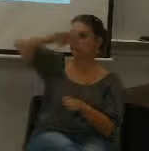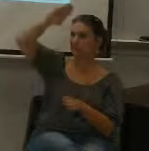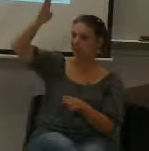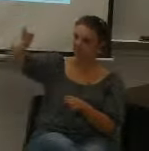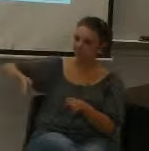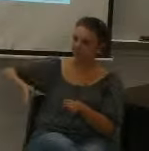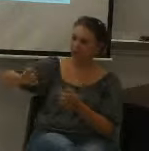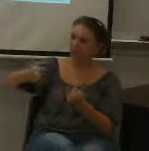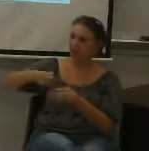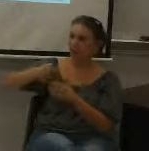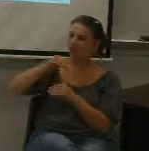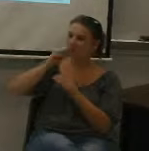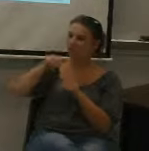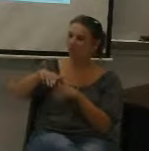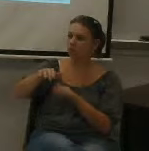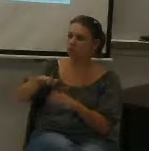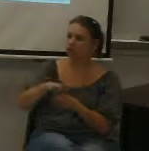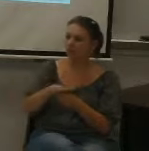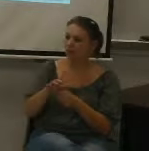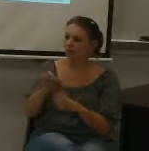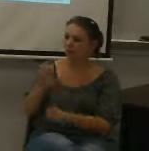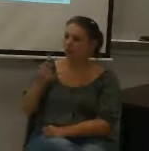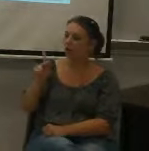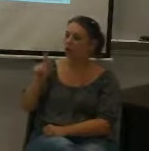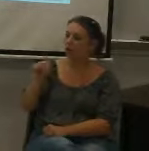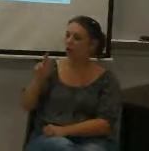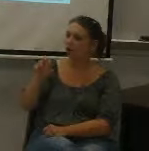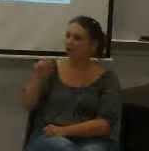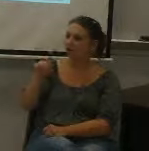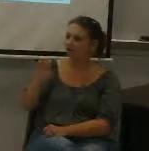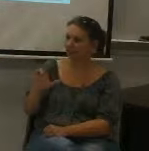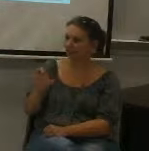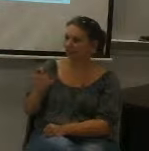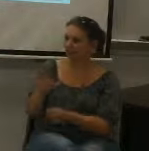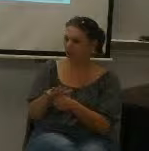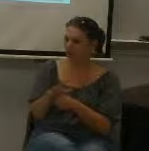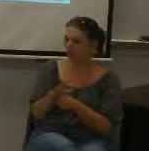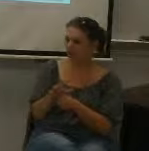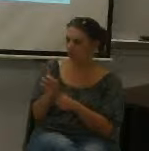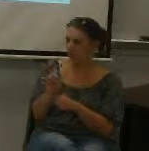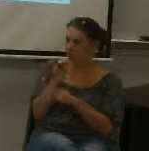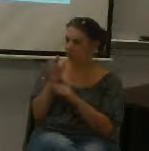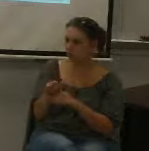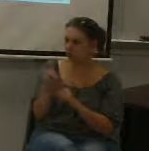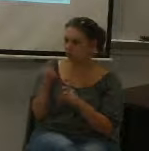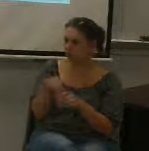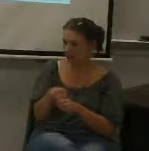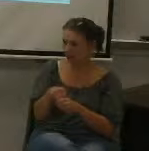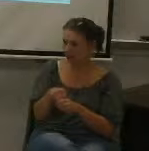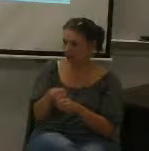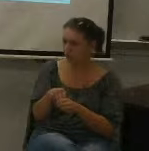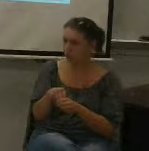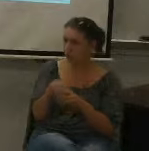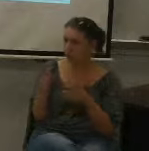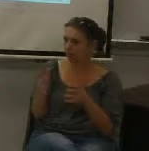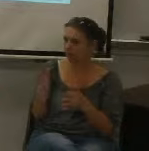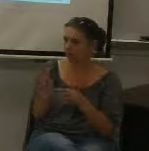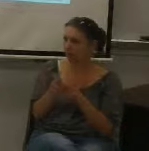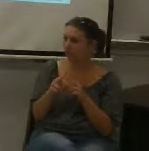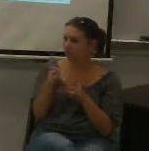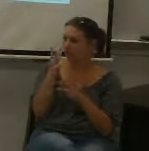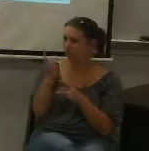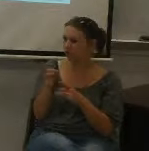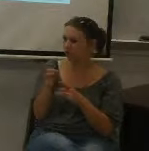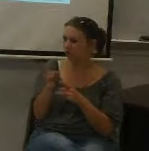up out of the ocean. That's actually an area where the karstic area where the oceans got into. So it leads to some very interesting